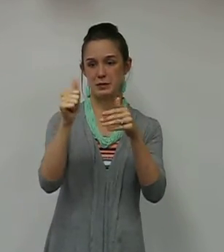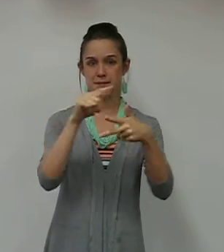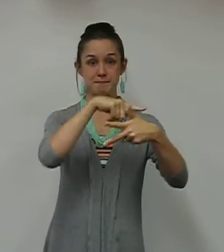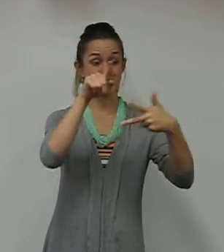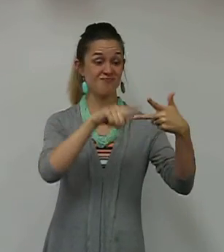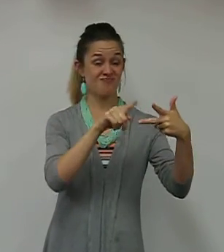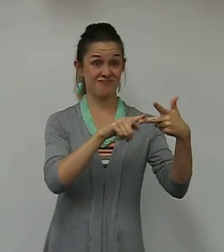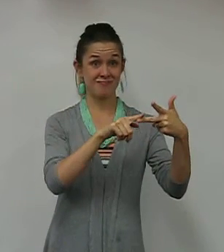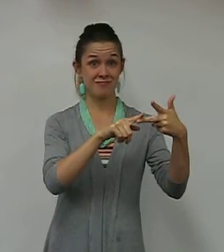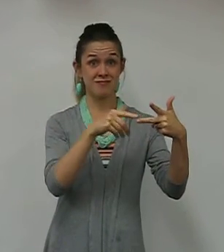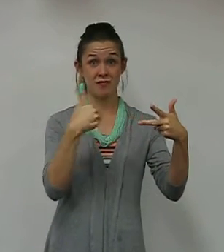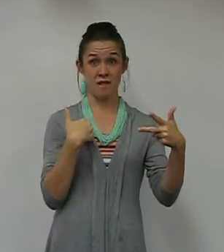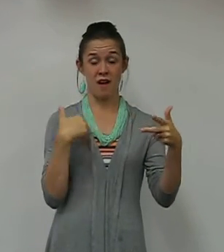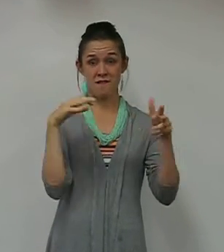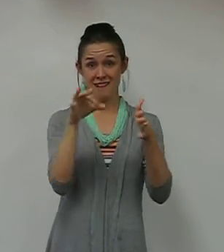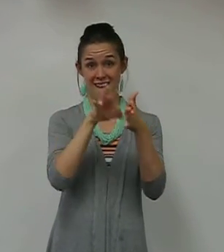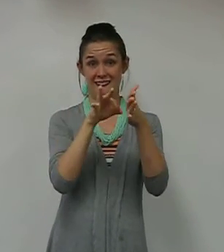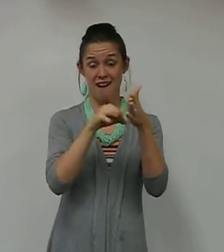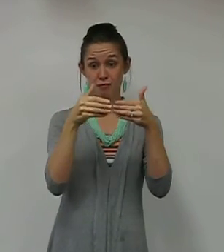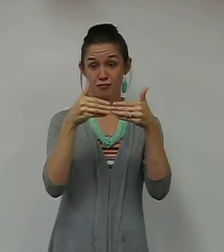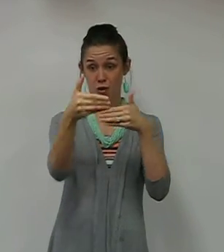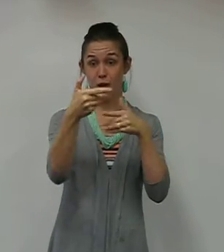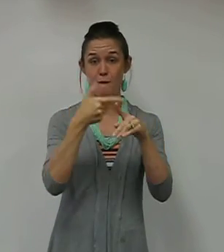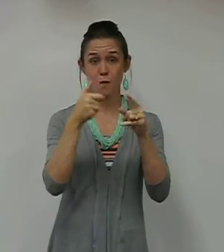have done counting on from a number, any number,